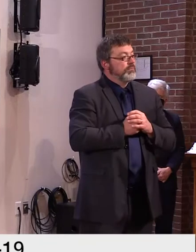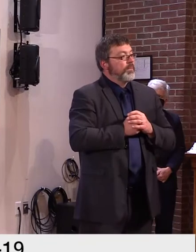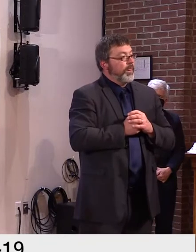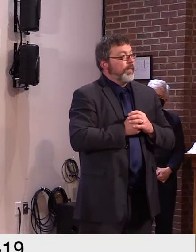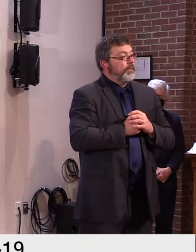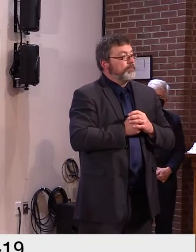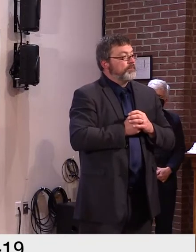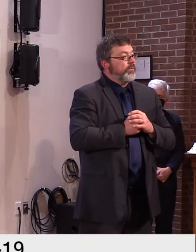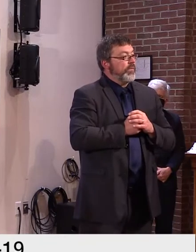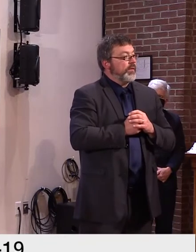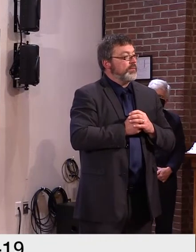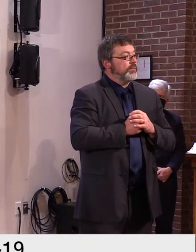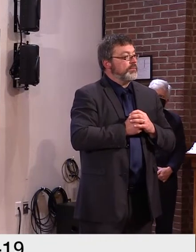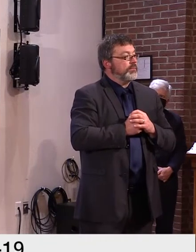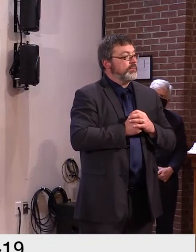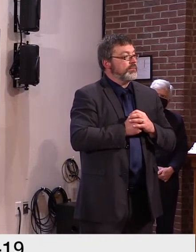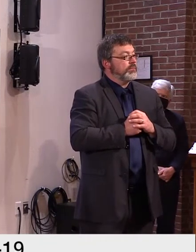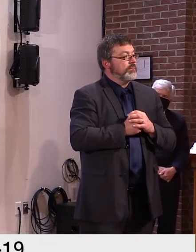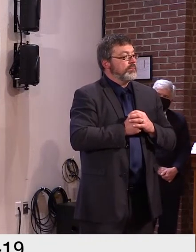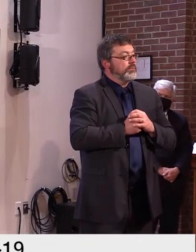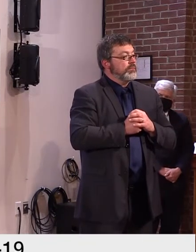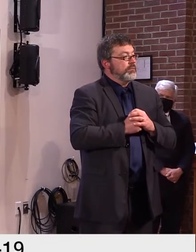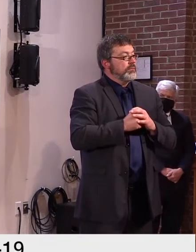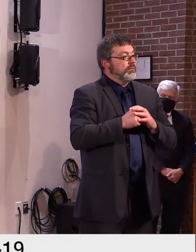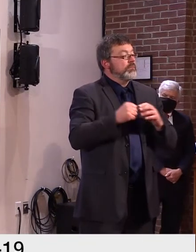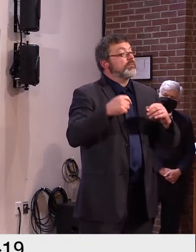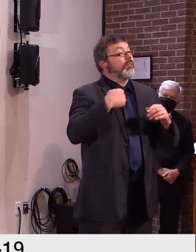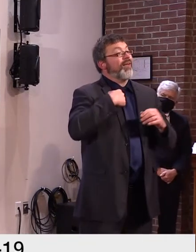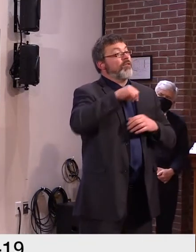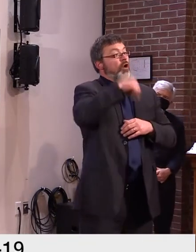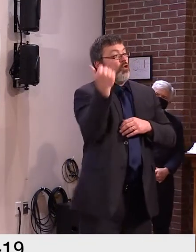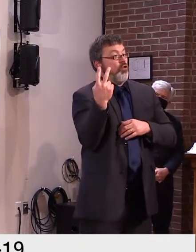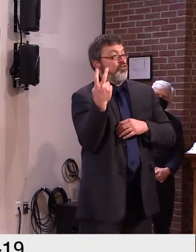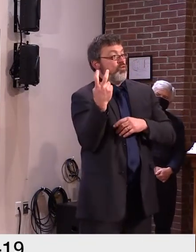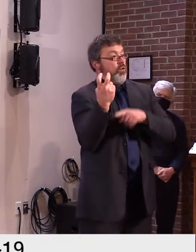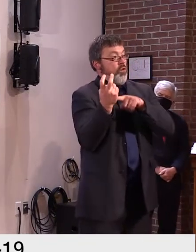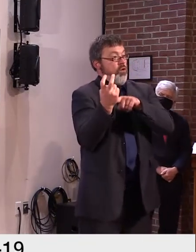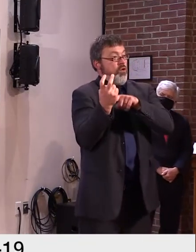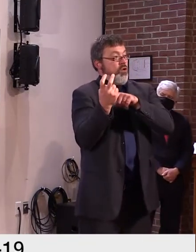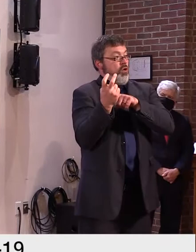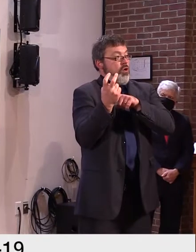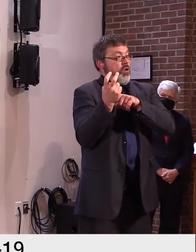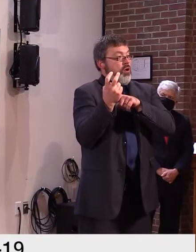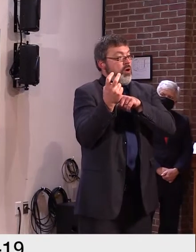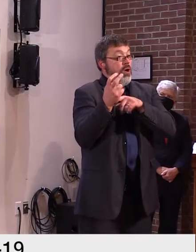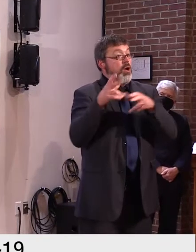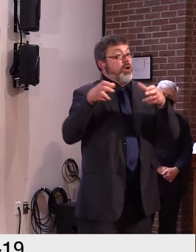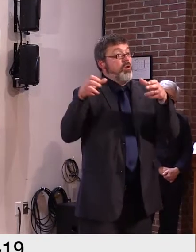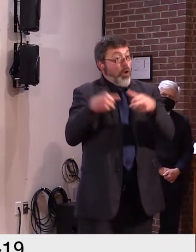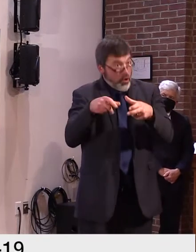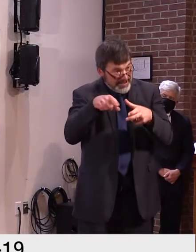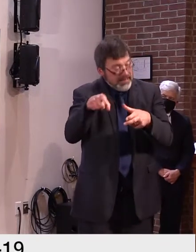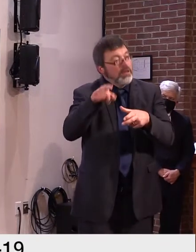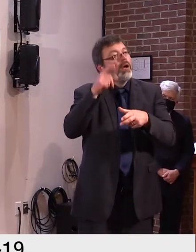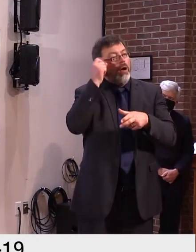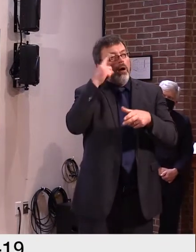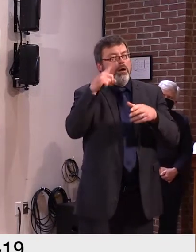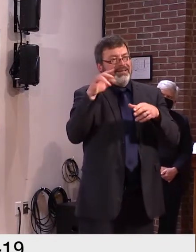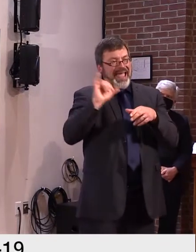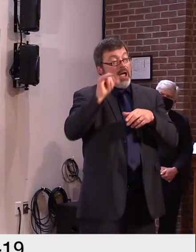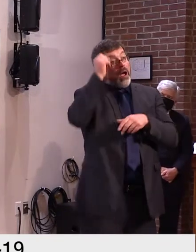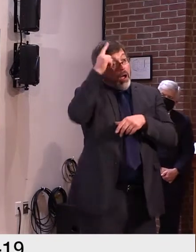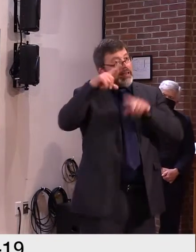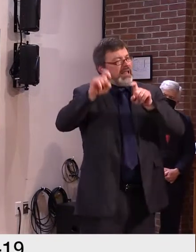as a separate group. All of them tested negative on day 7, and they no longer need to quarantine.